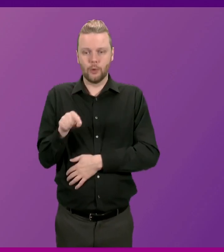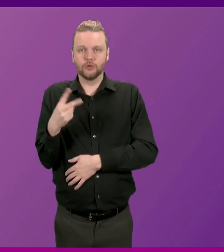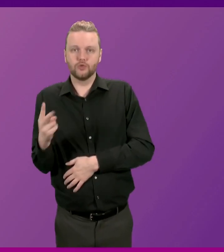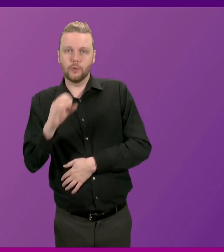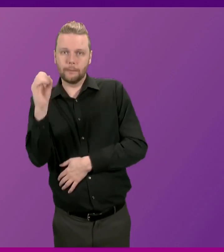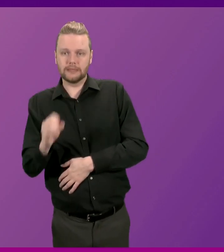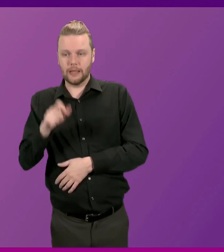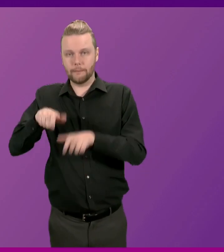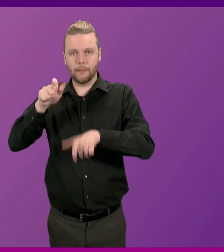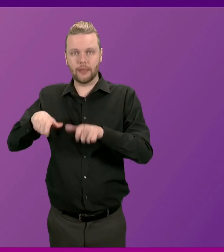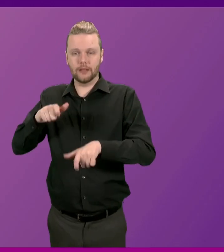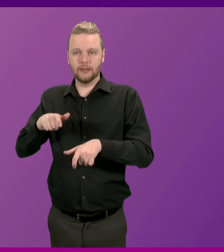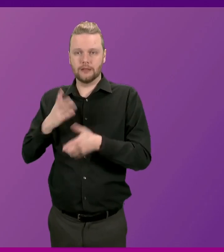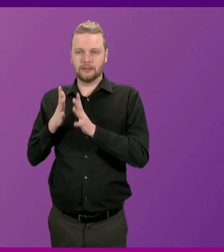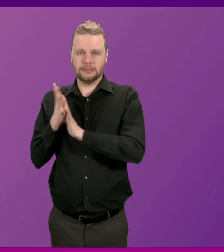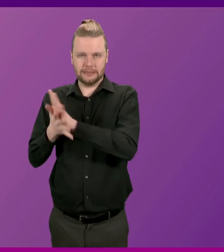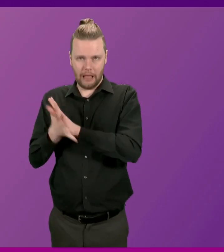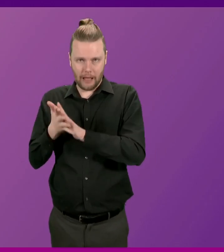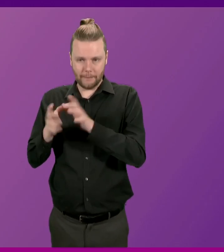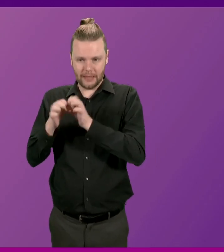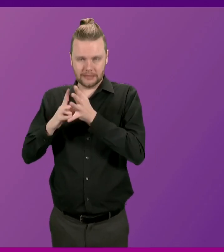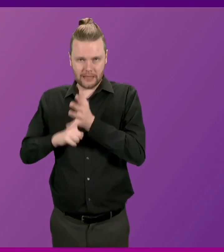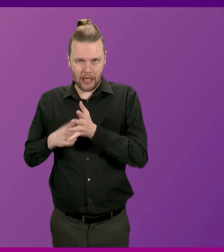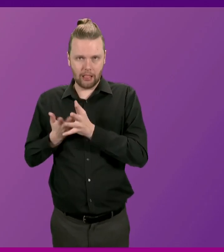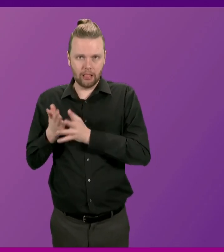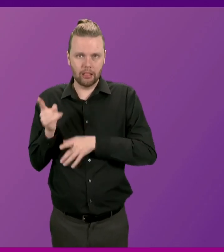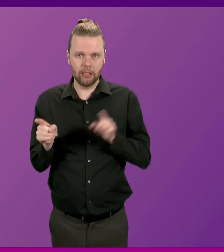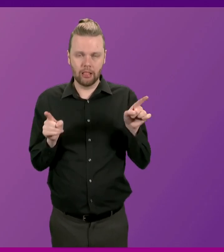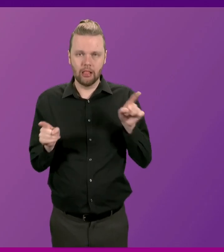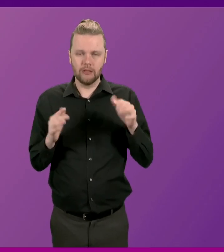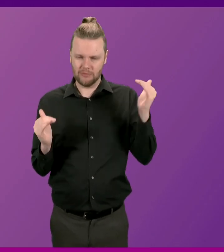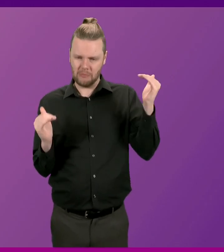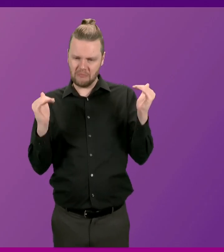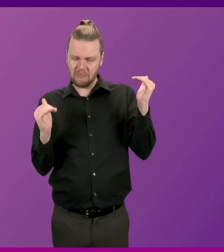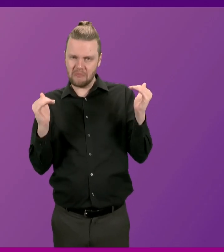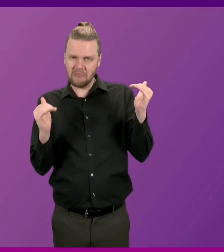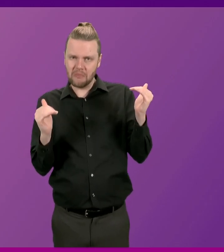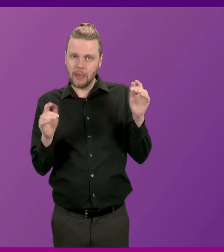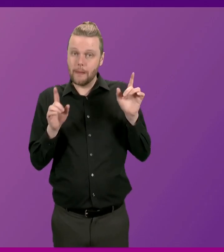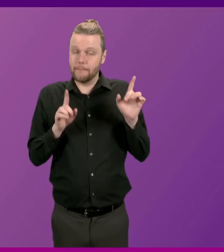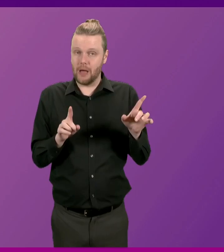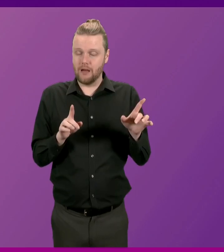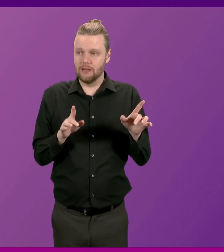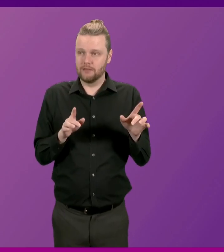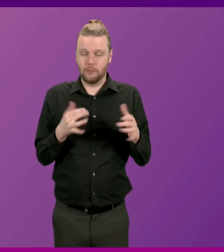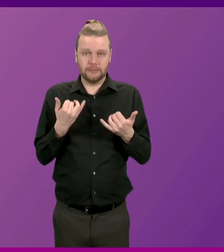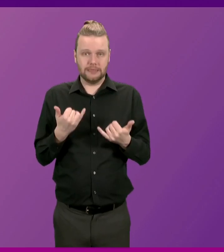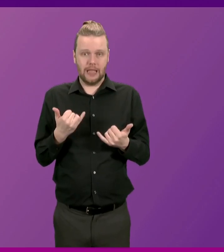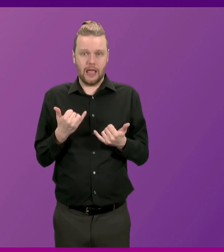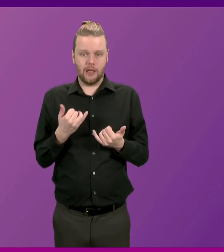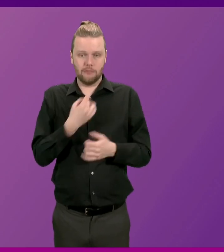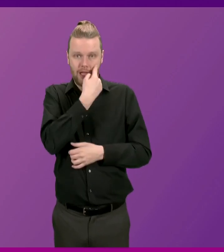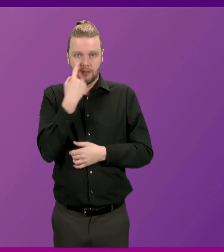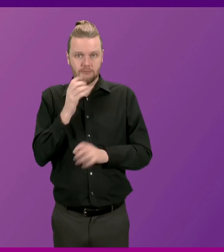population can sign language through BSL. But what we're hearing today is if you